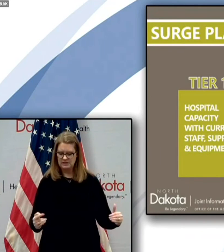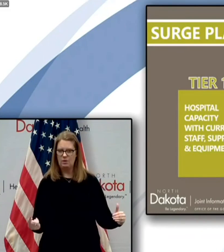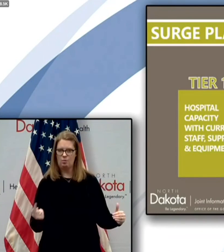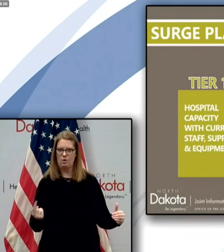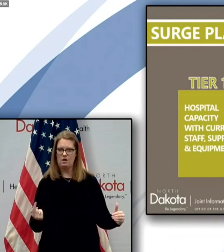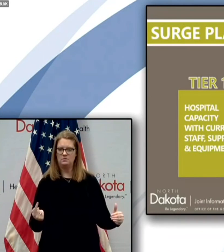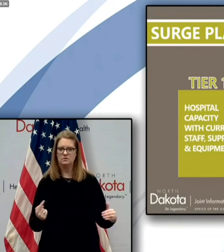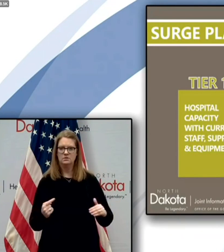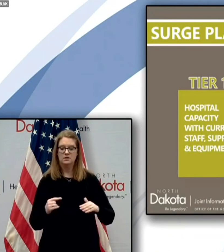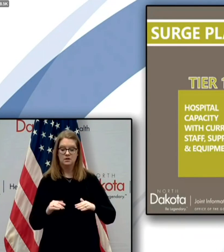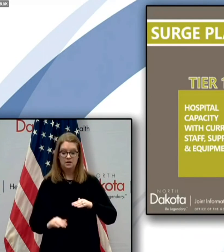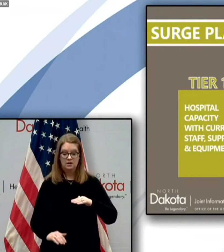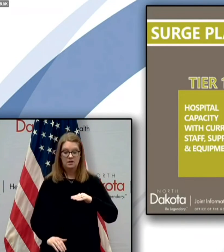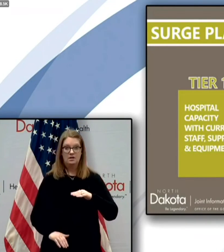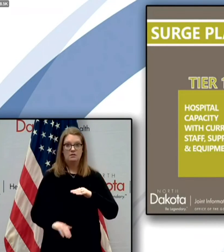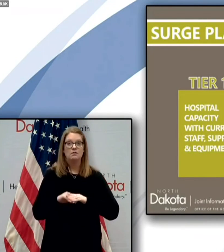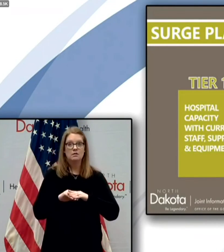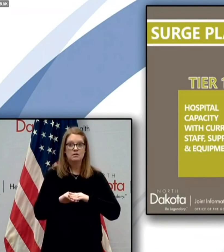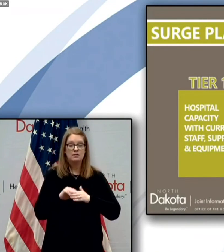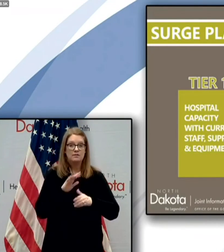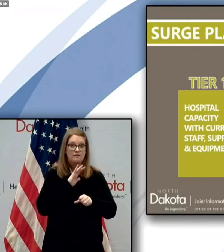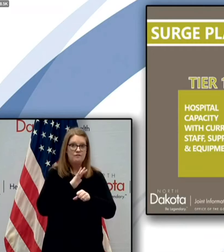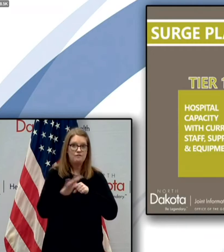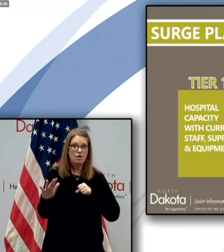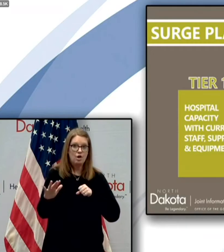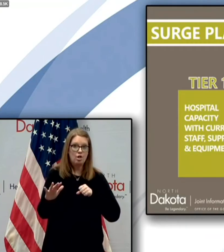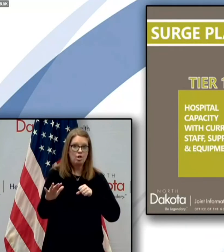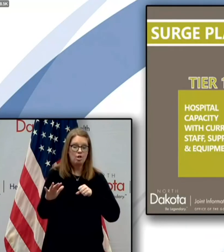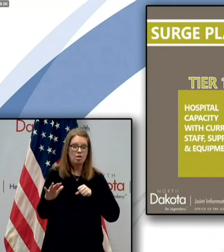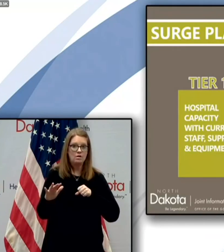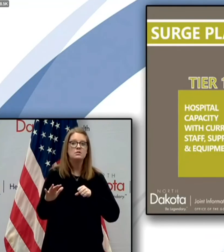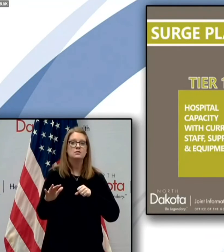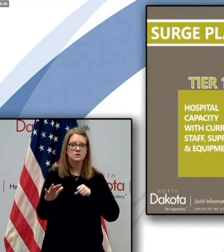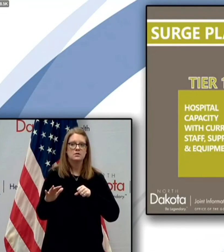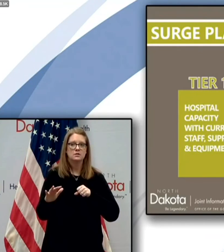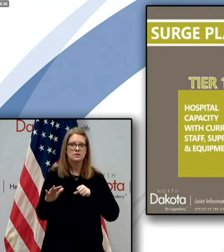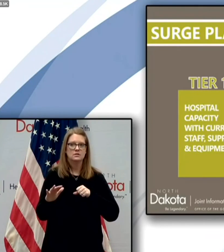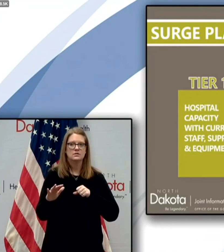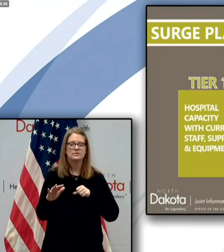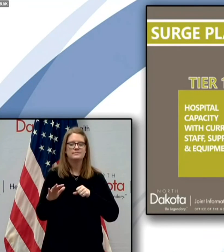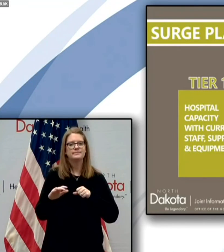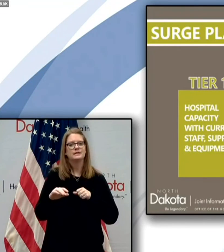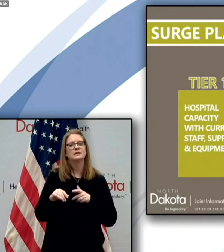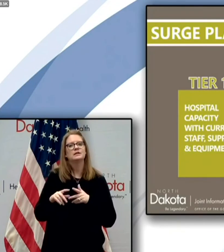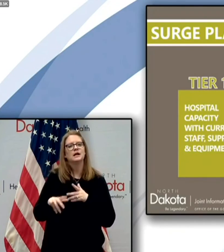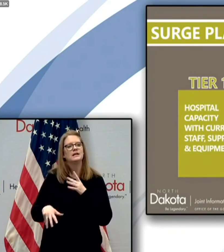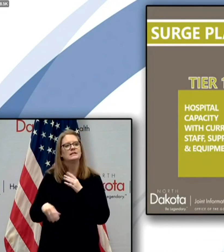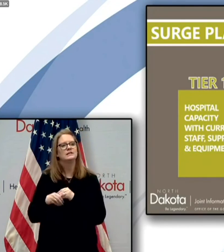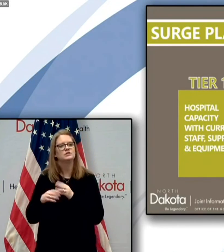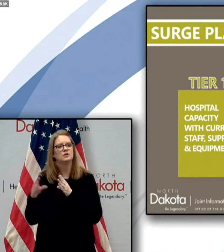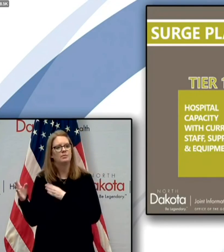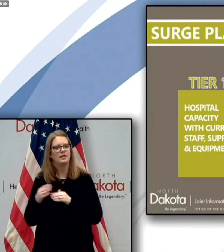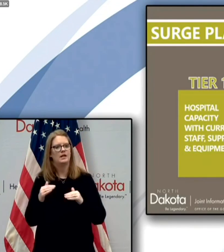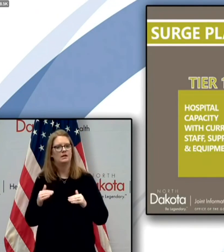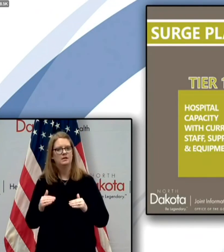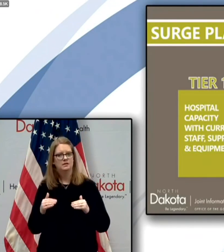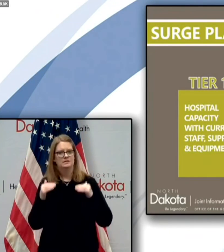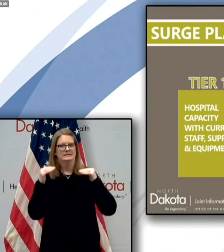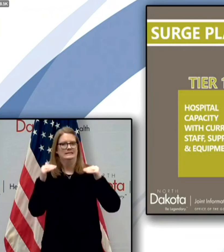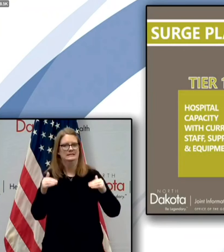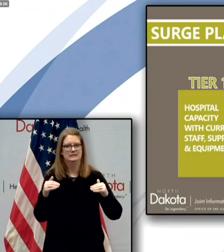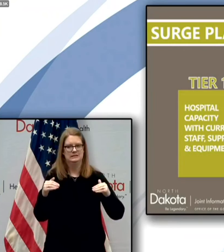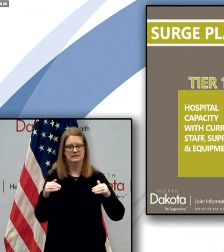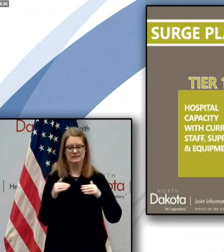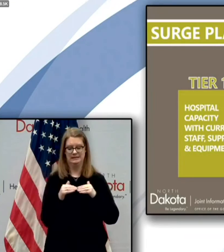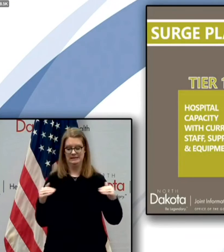reach capacity at Tier 1, then we move into what we call the contingency plan, and that has two tiers,